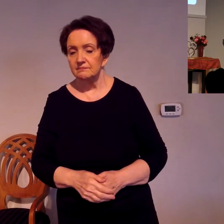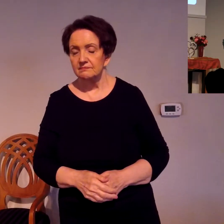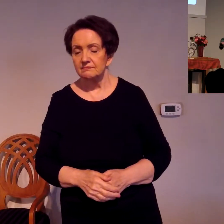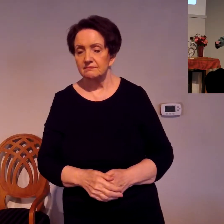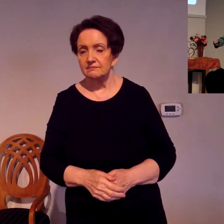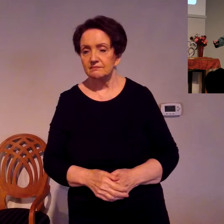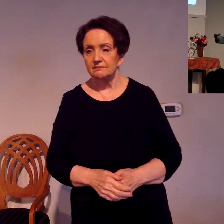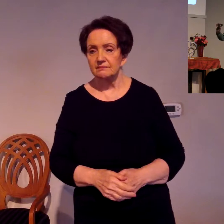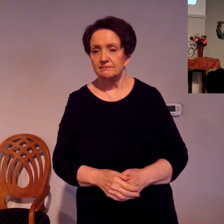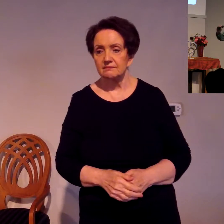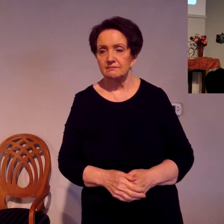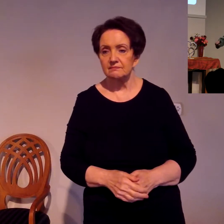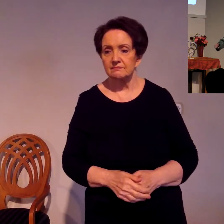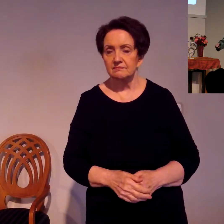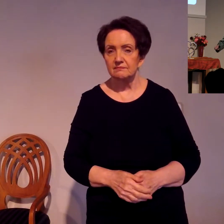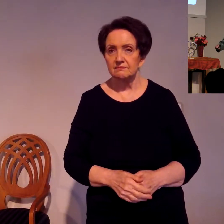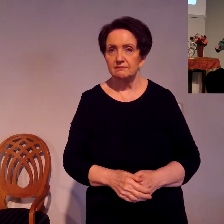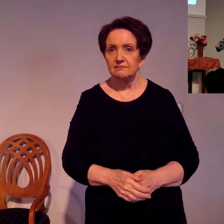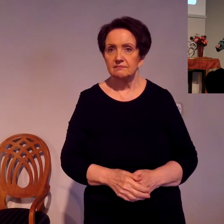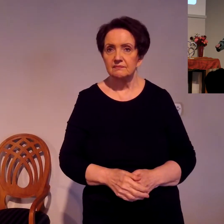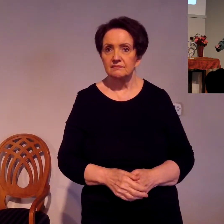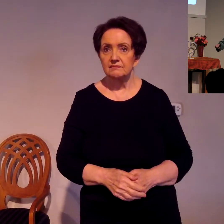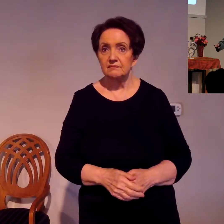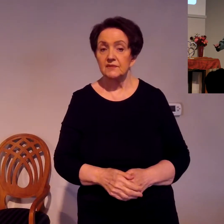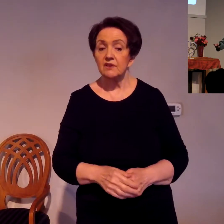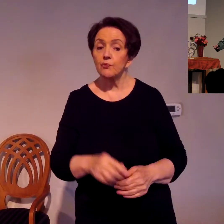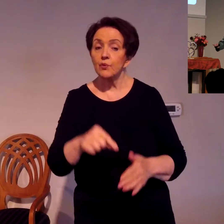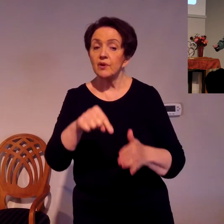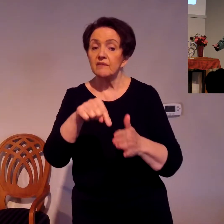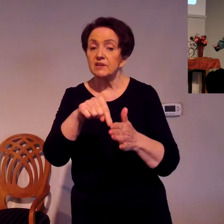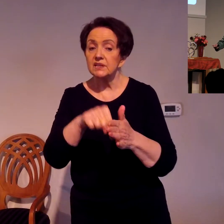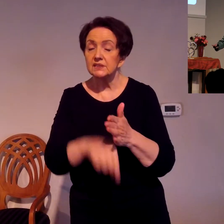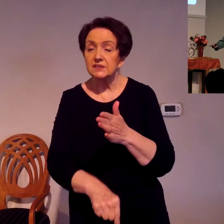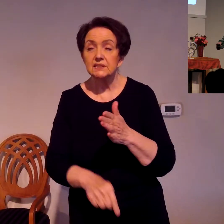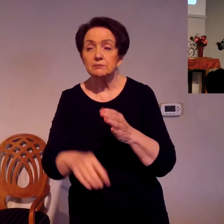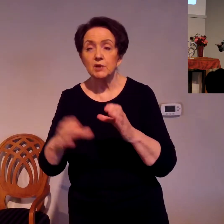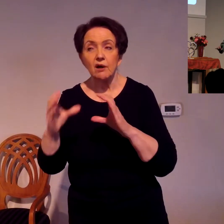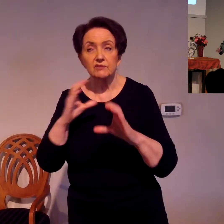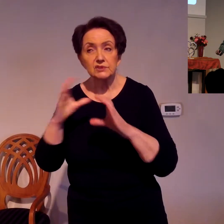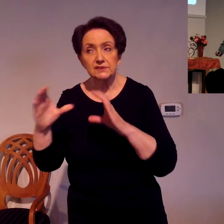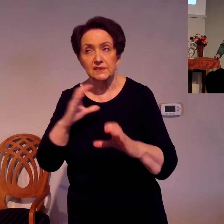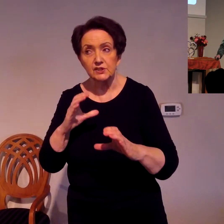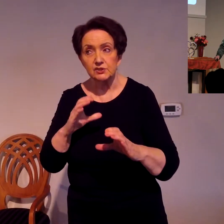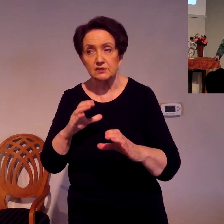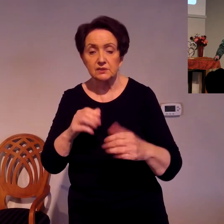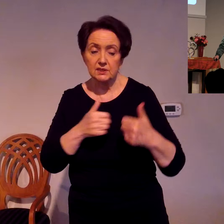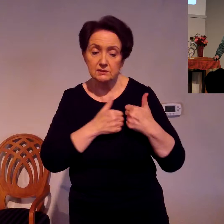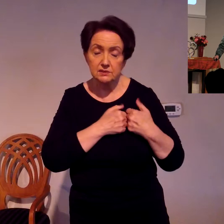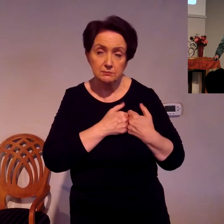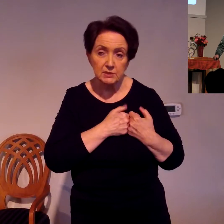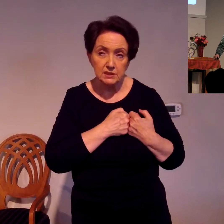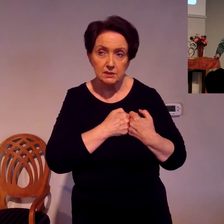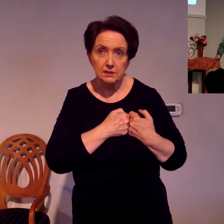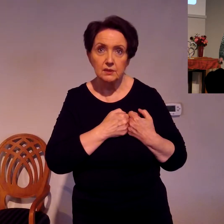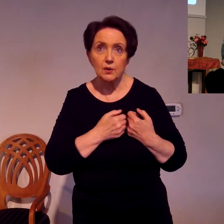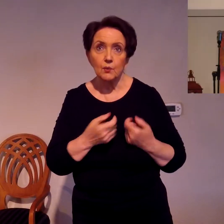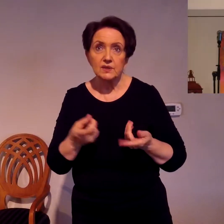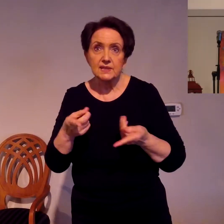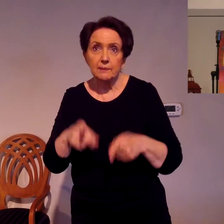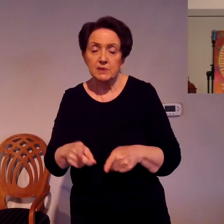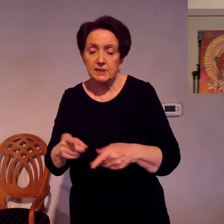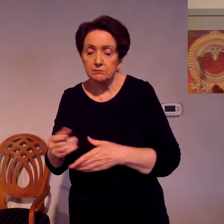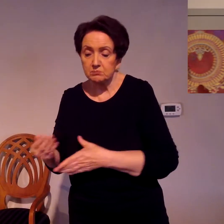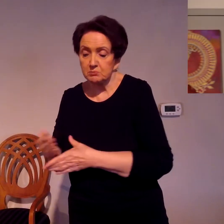our most intimate level of conversation, what's going on between us, and we're having